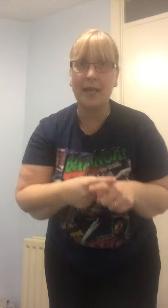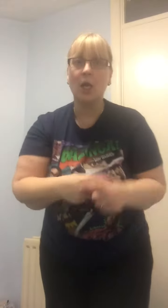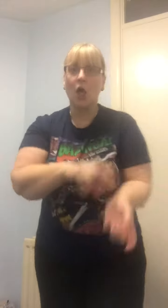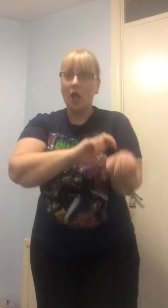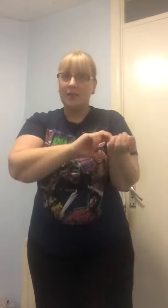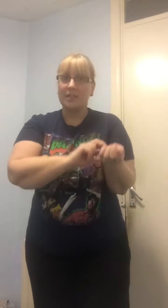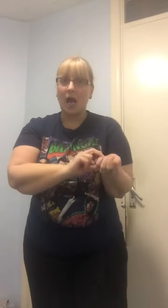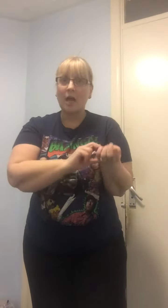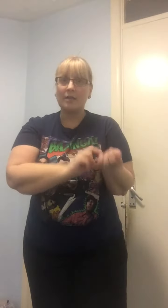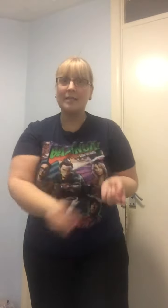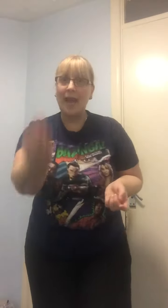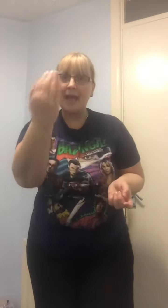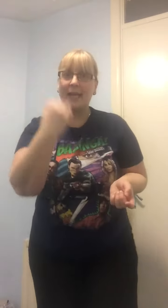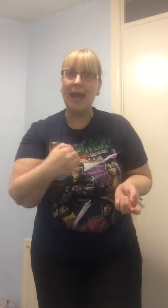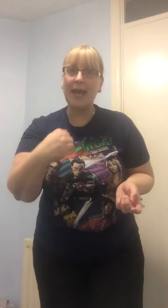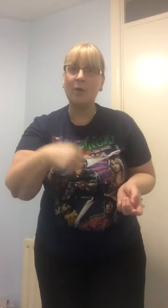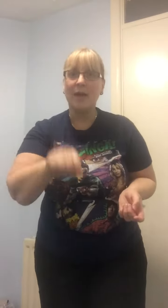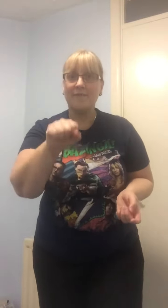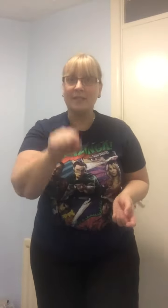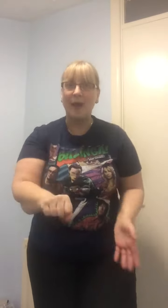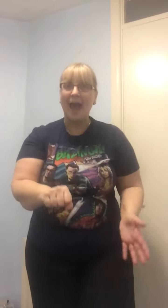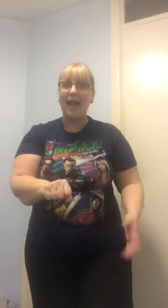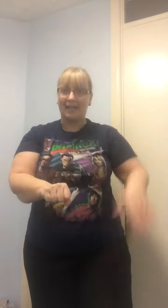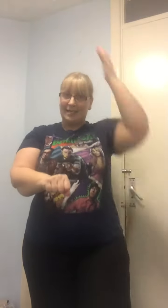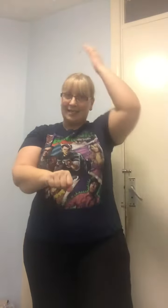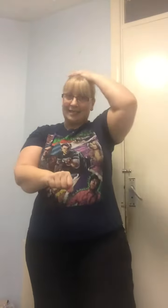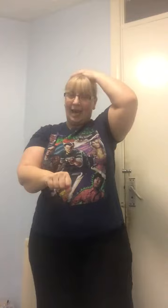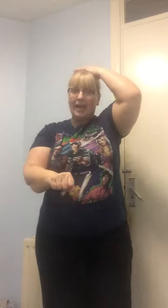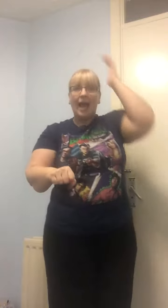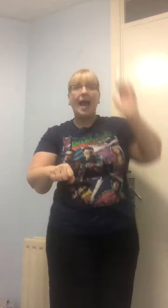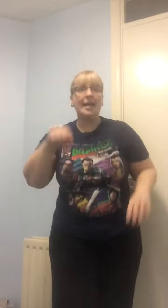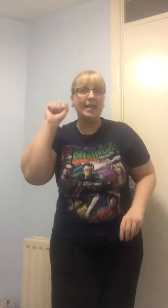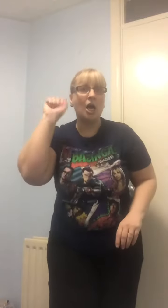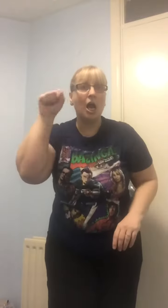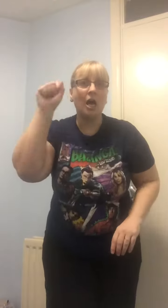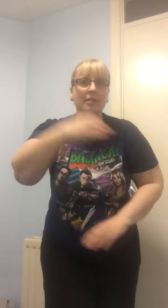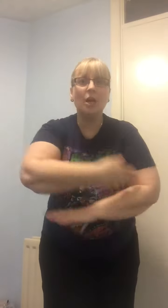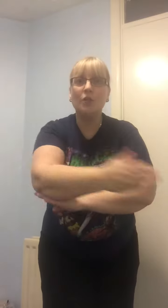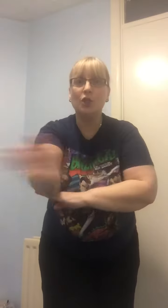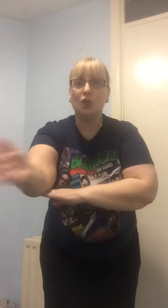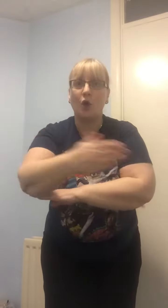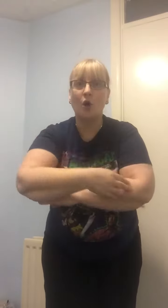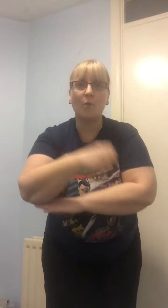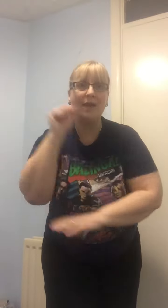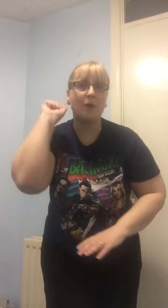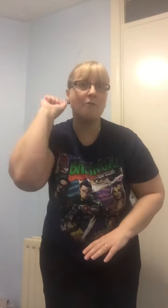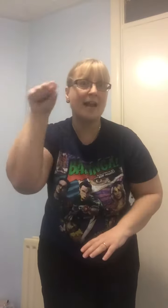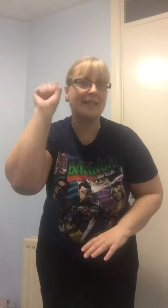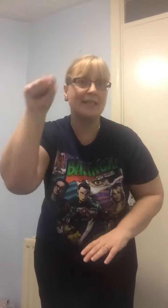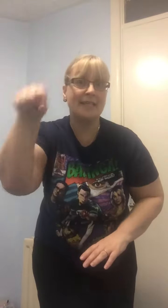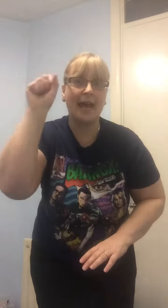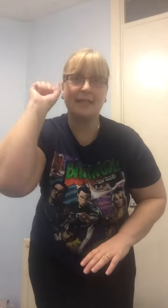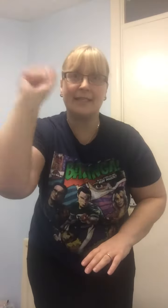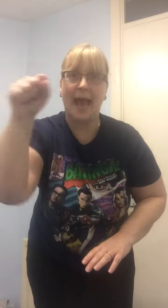The doctor came with his bag and his hat and he knocked on the door with a rat-a-tat-tat.